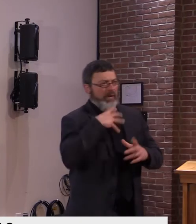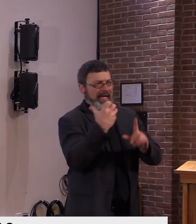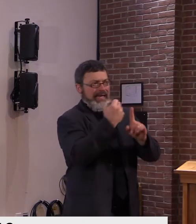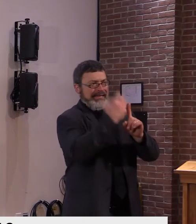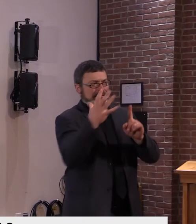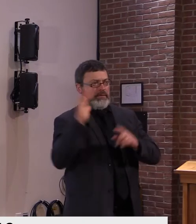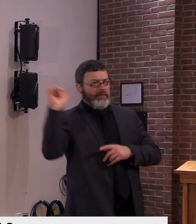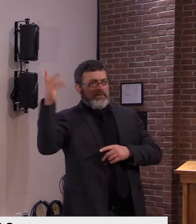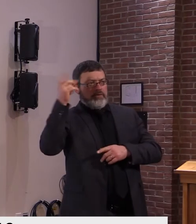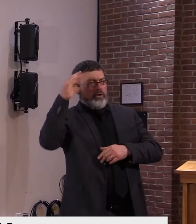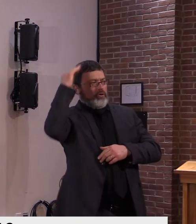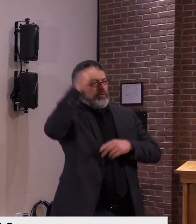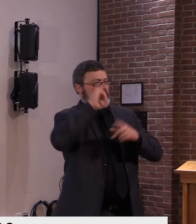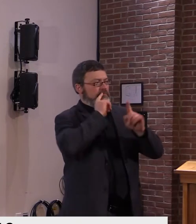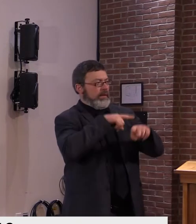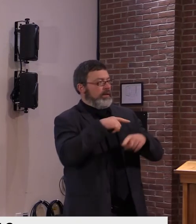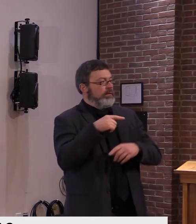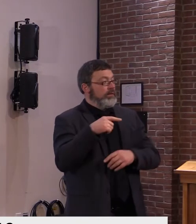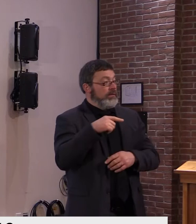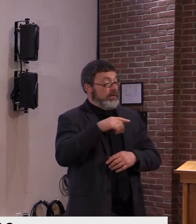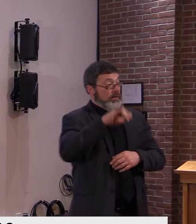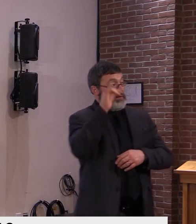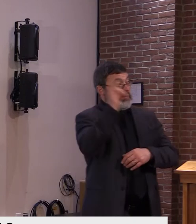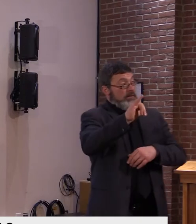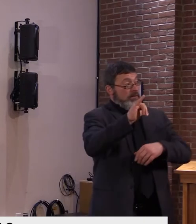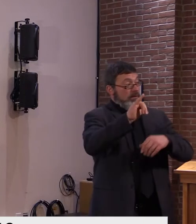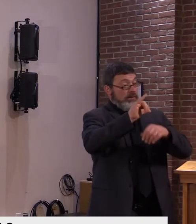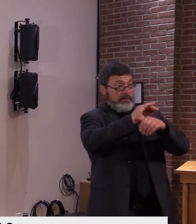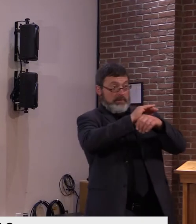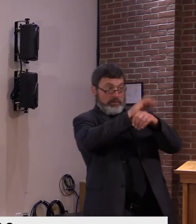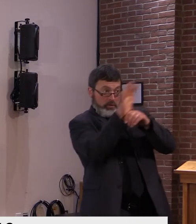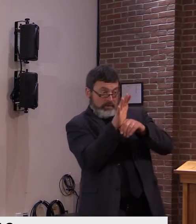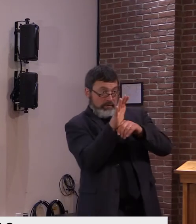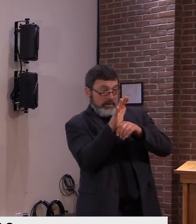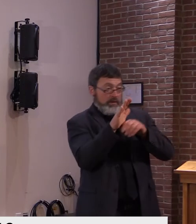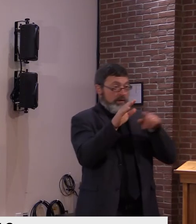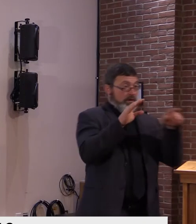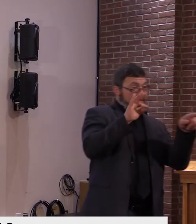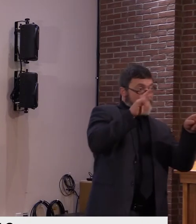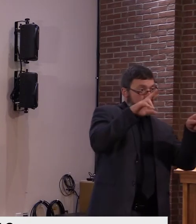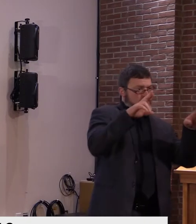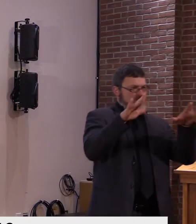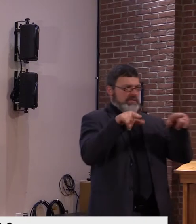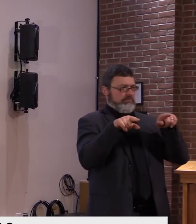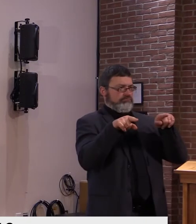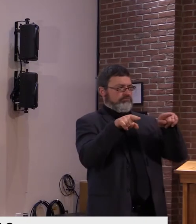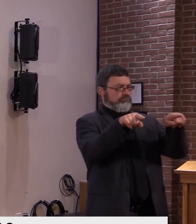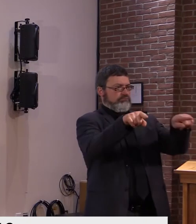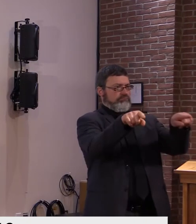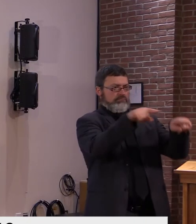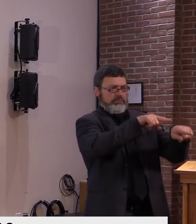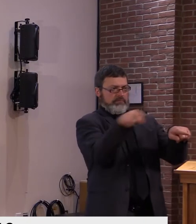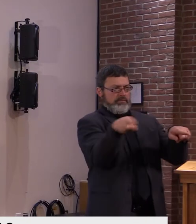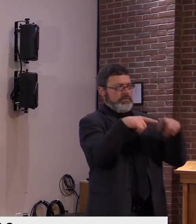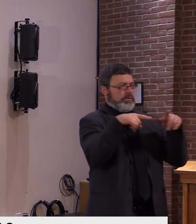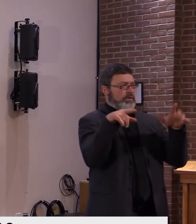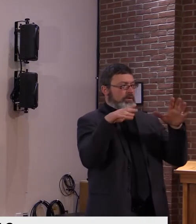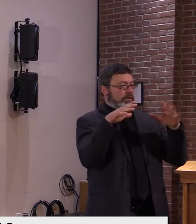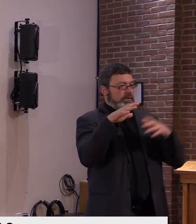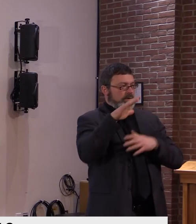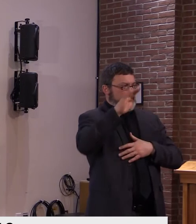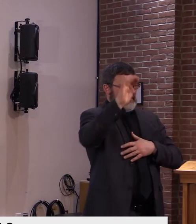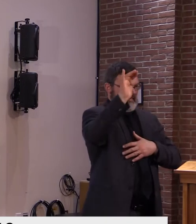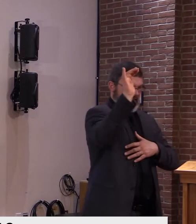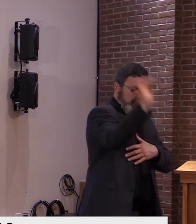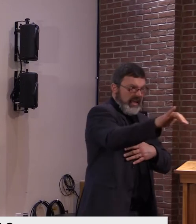season, and the masks might prevent you from either transmitting or receiving a cold or